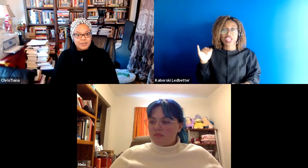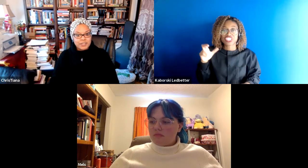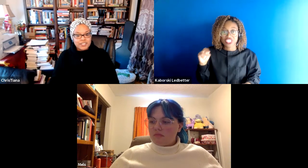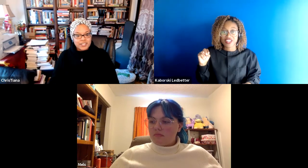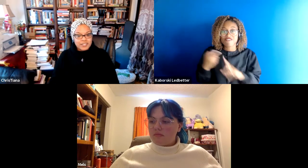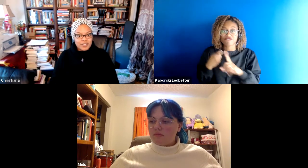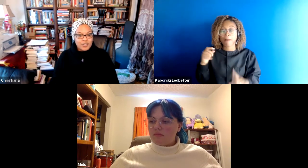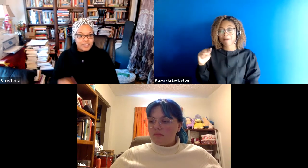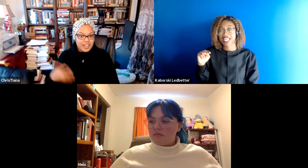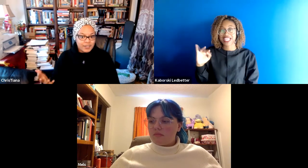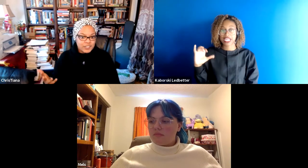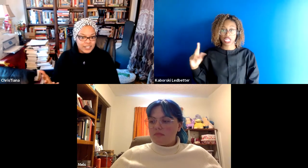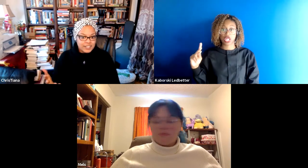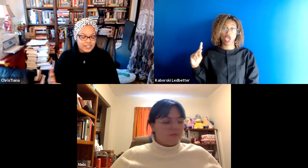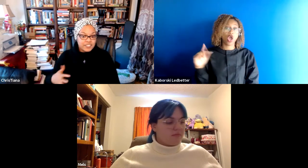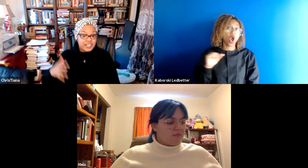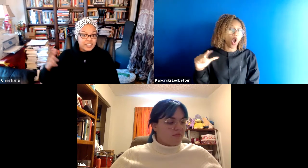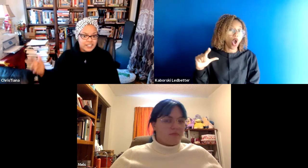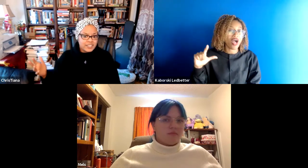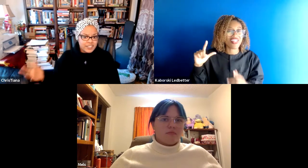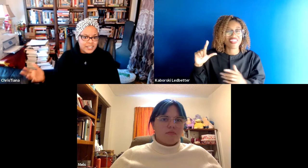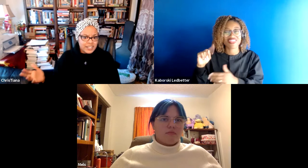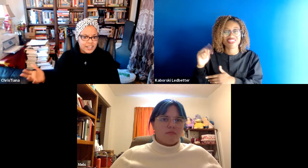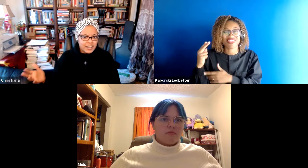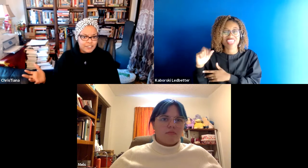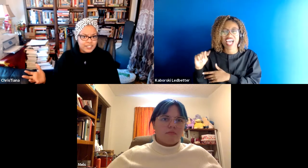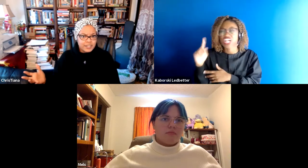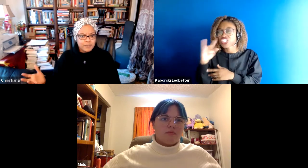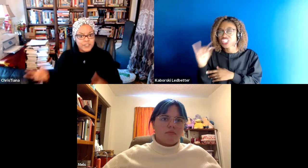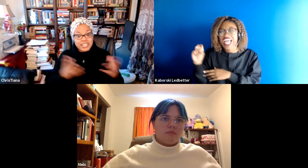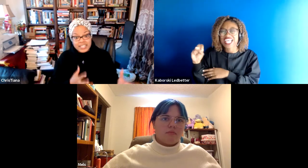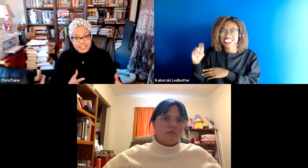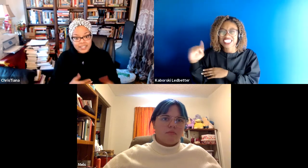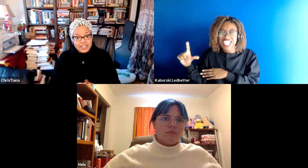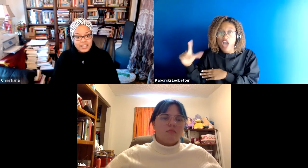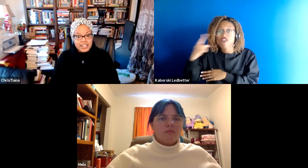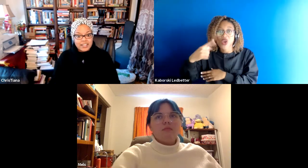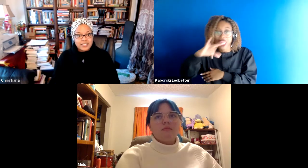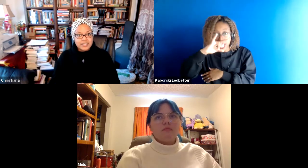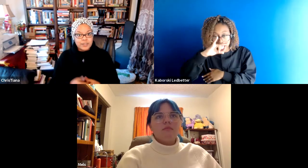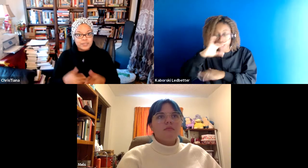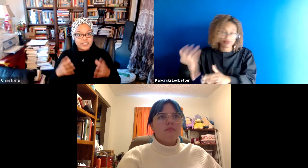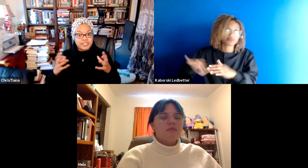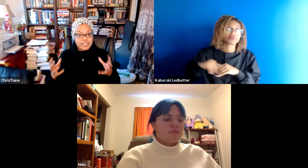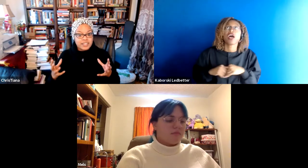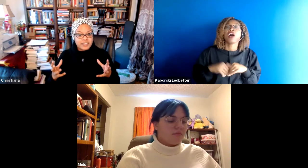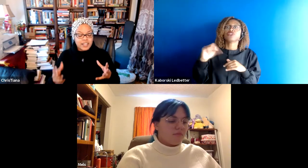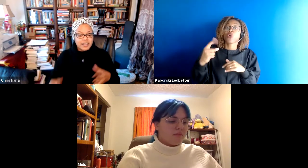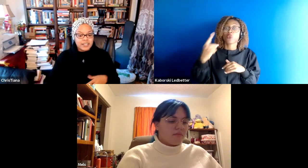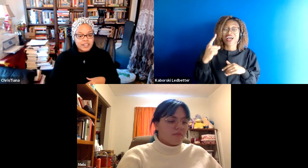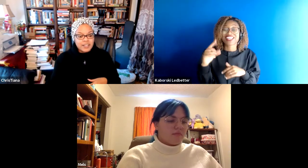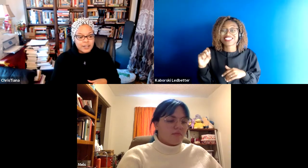It was All That was like it was kind of like a Saturday Night Live skit for kids. And there was a skit